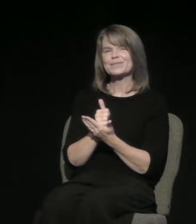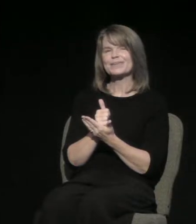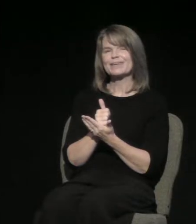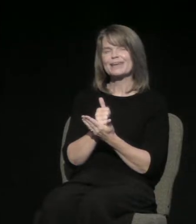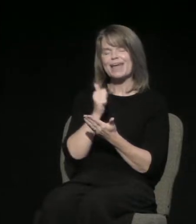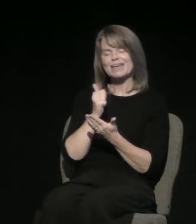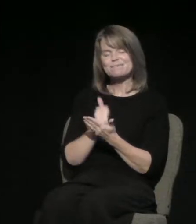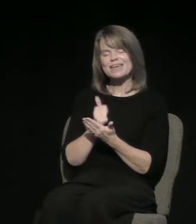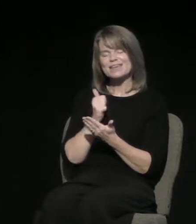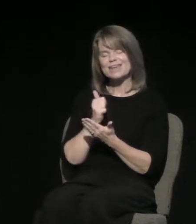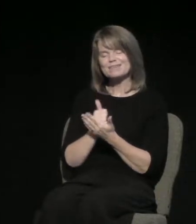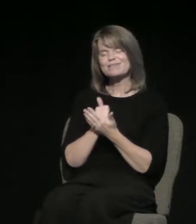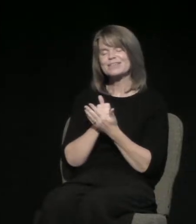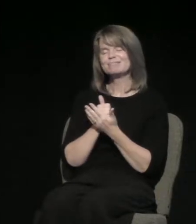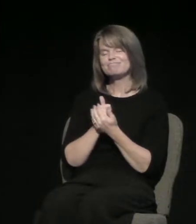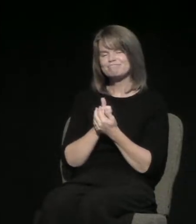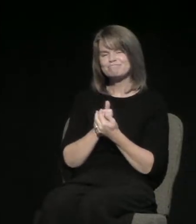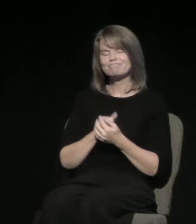Amen